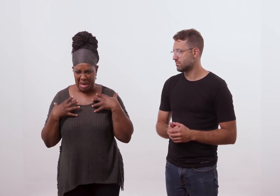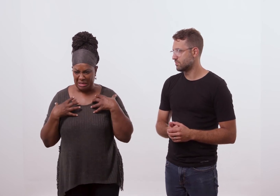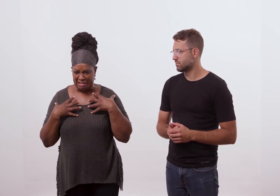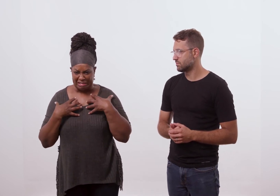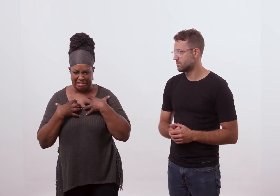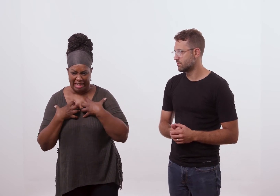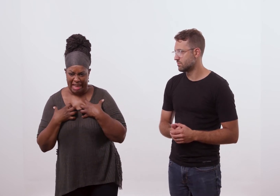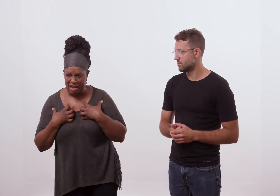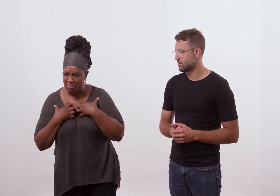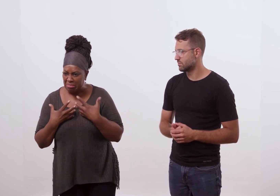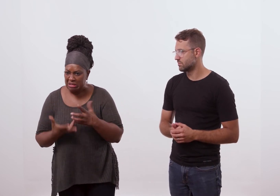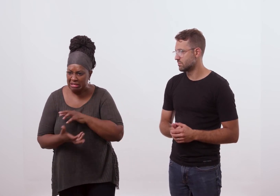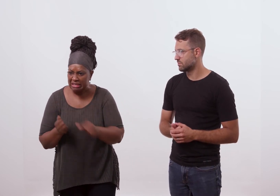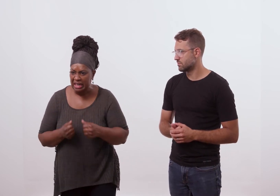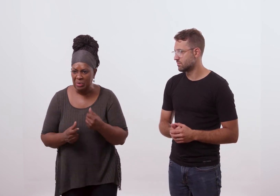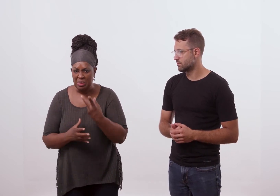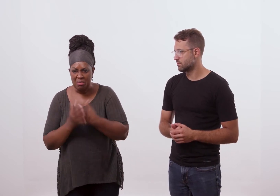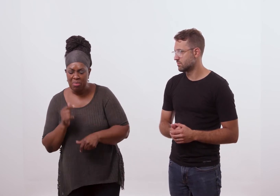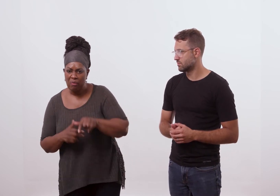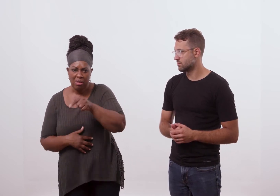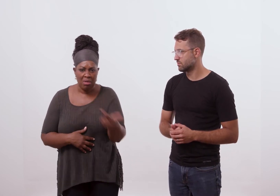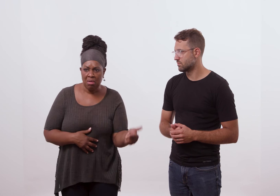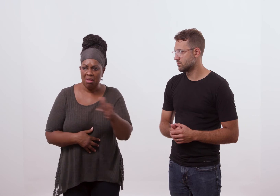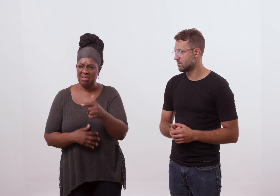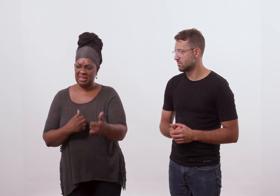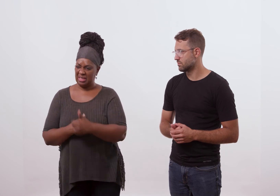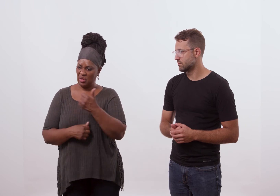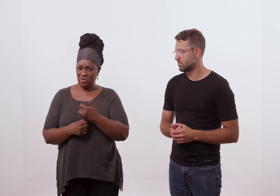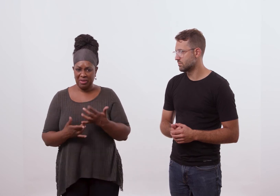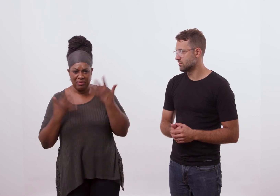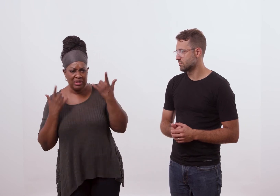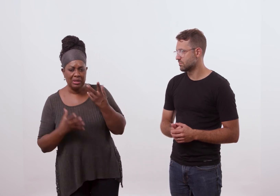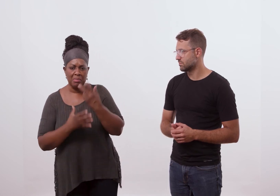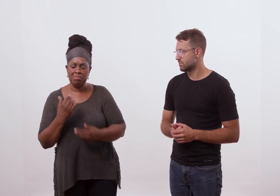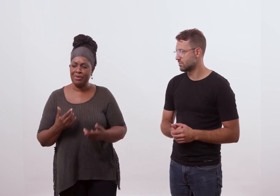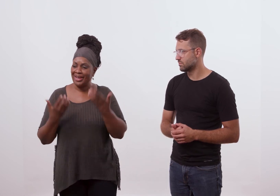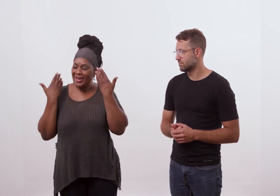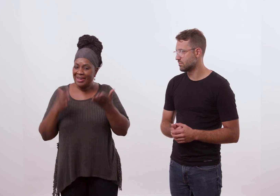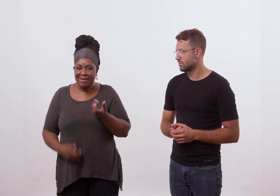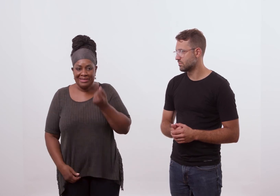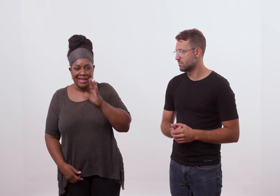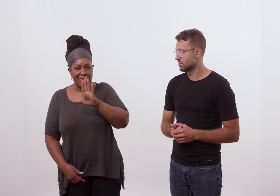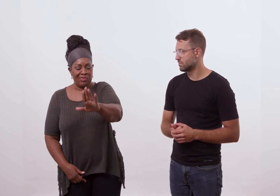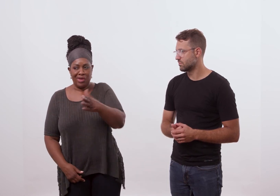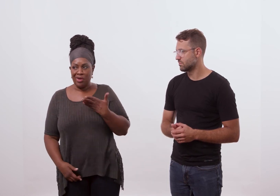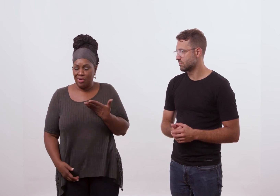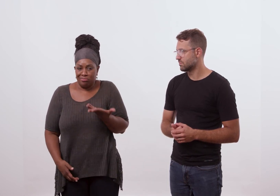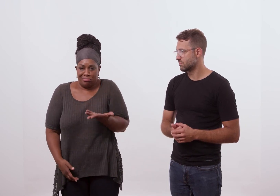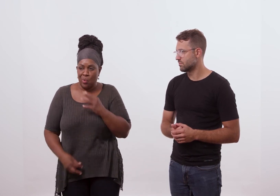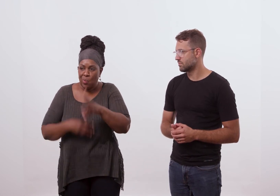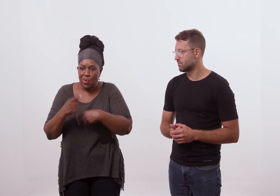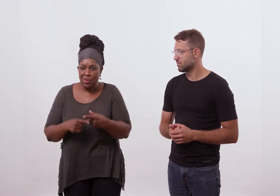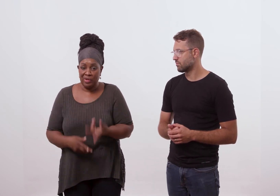would playmates. Both kind and yet dangerous. I don't understand them. There's two sides to